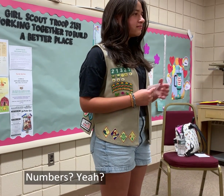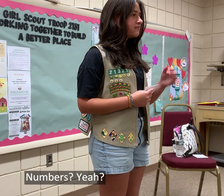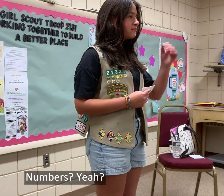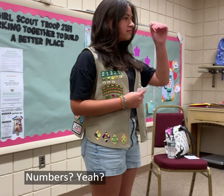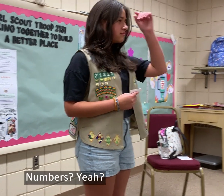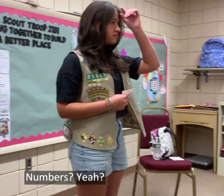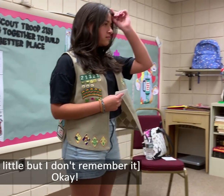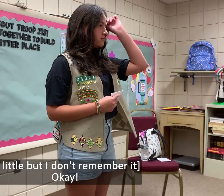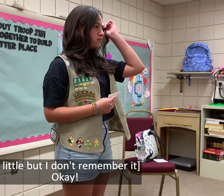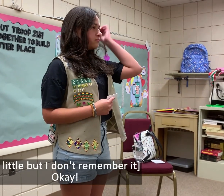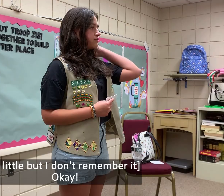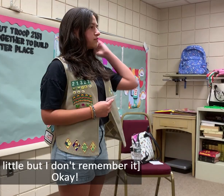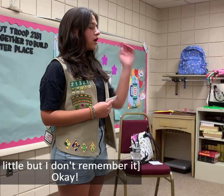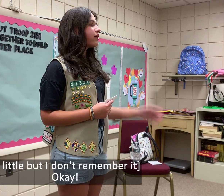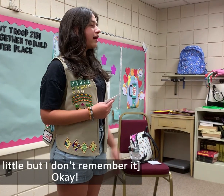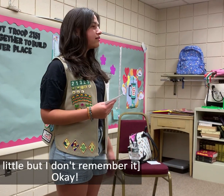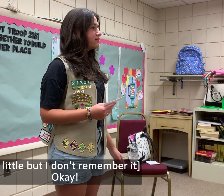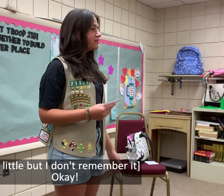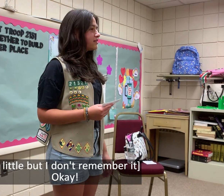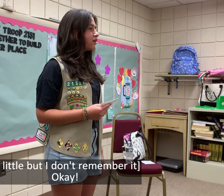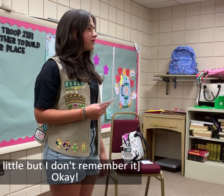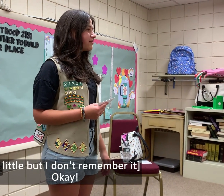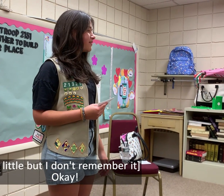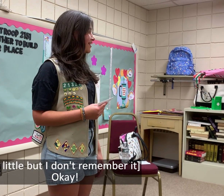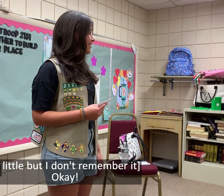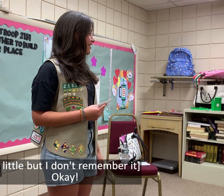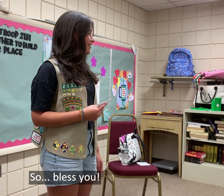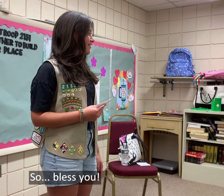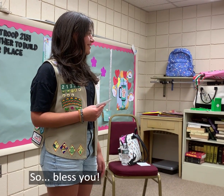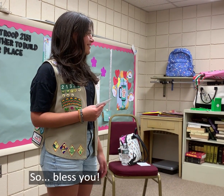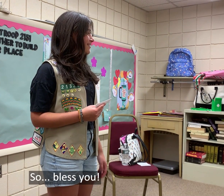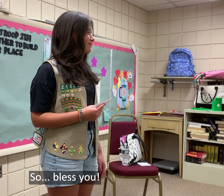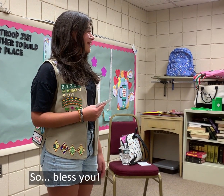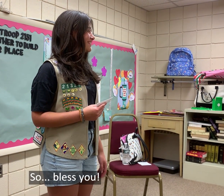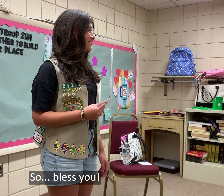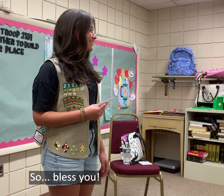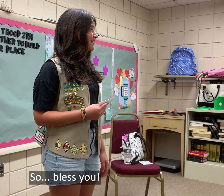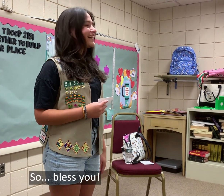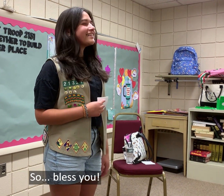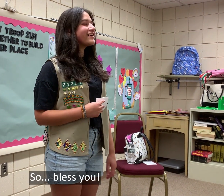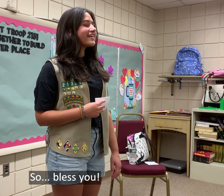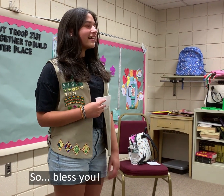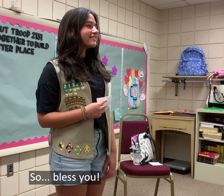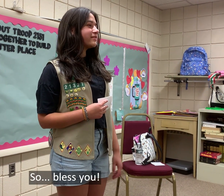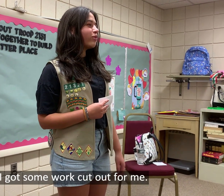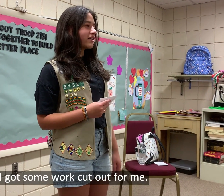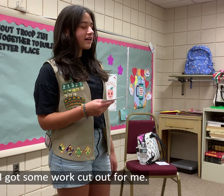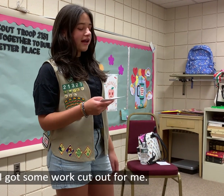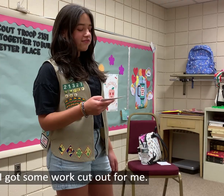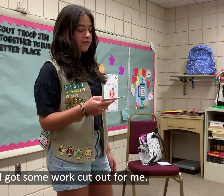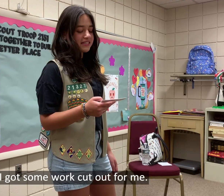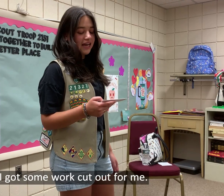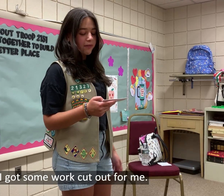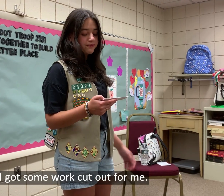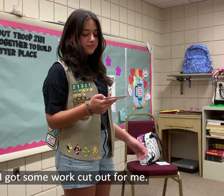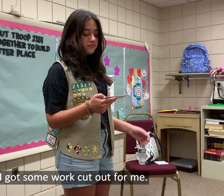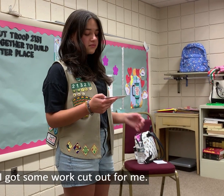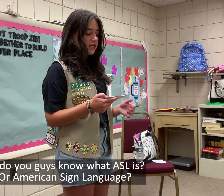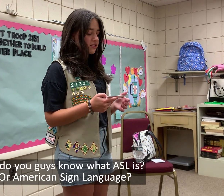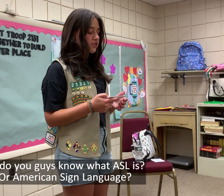yeah. Okay. So, bless you. So I got some work cut out for me today. So do you